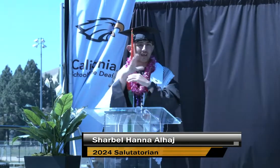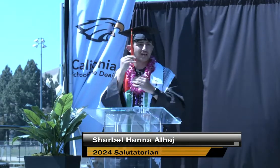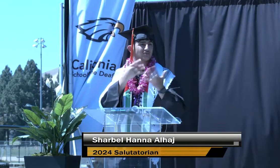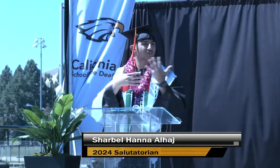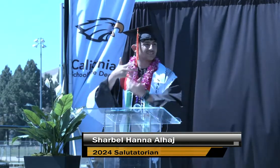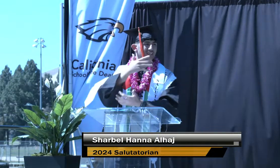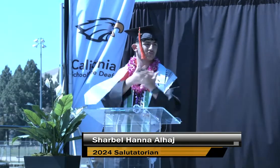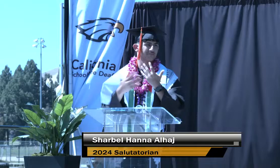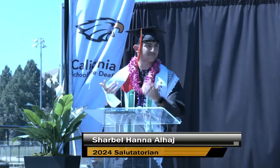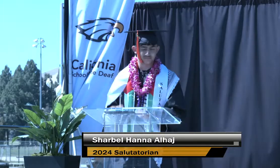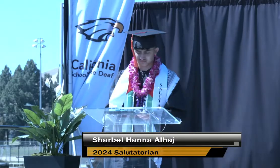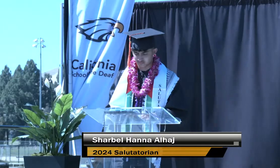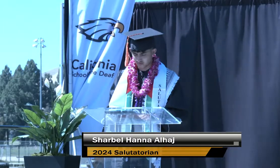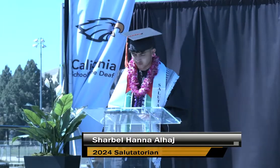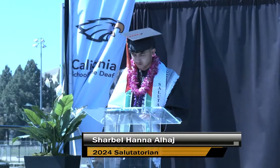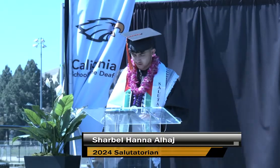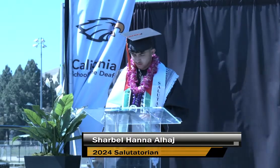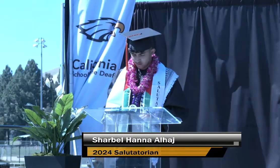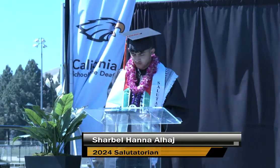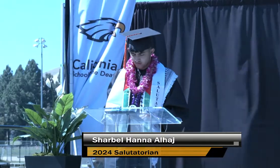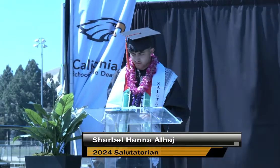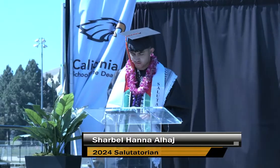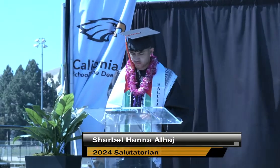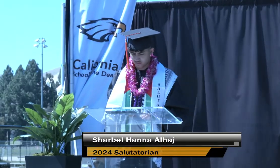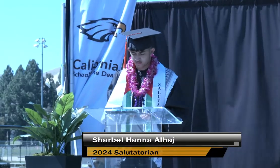frustrations and barriers to access and to socializing.